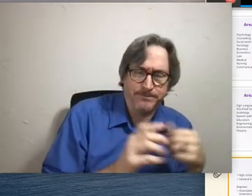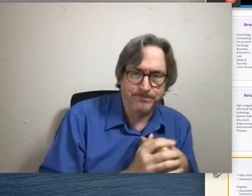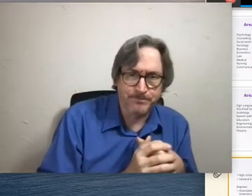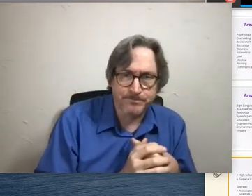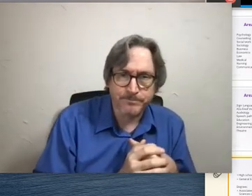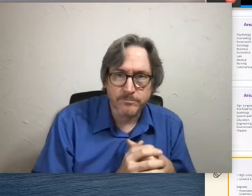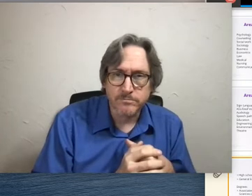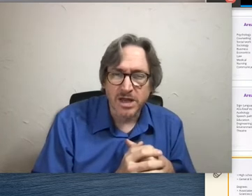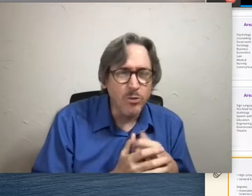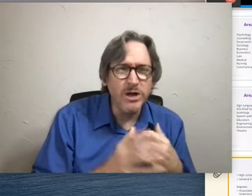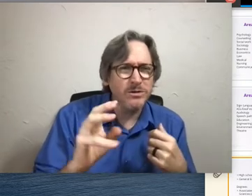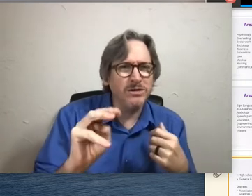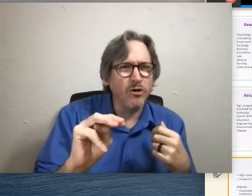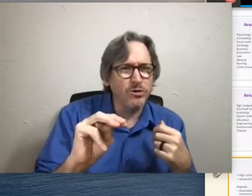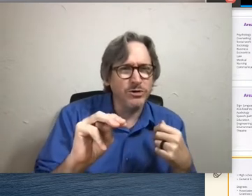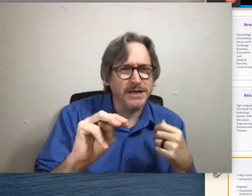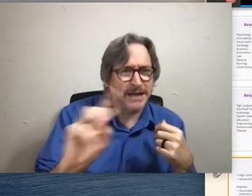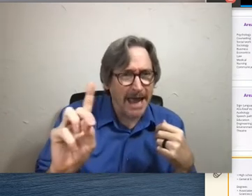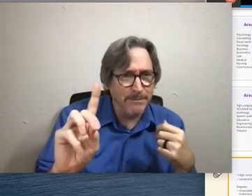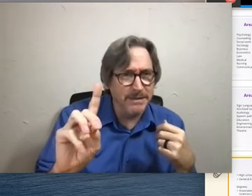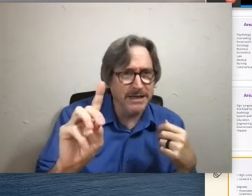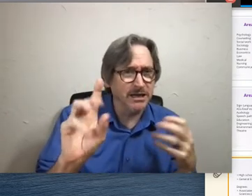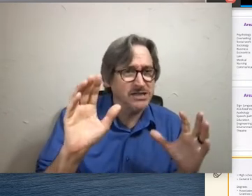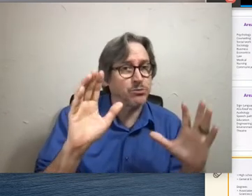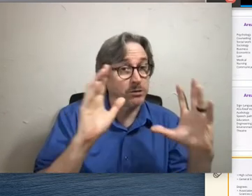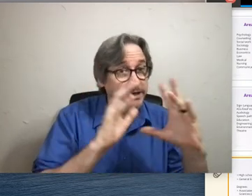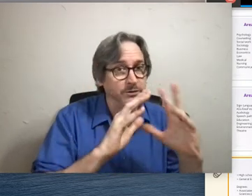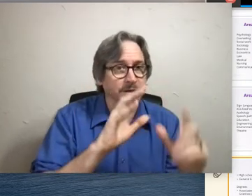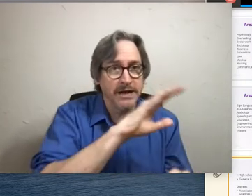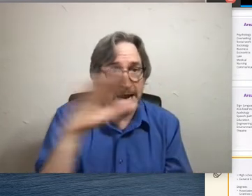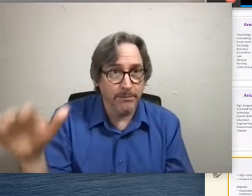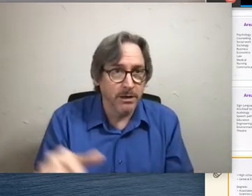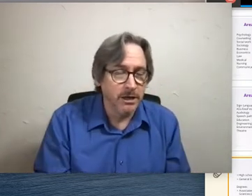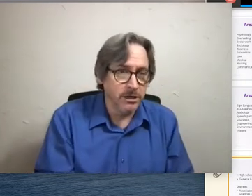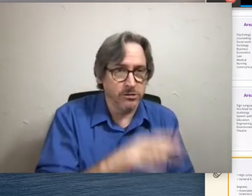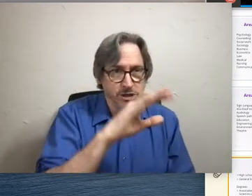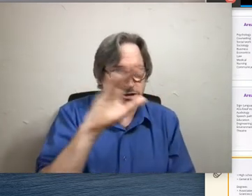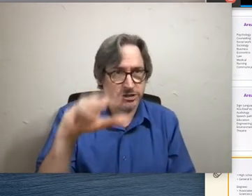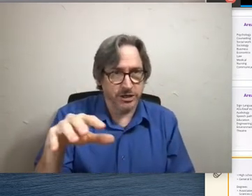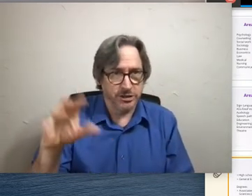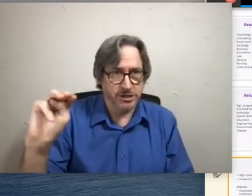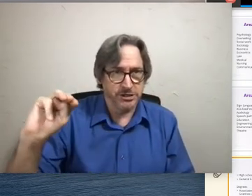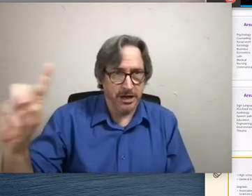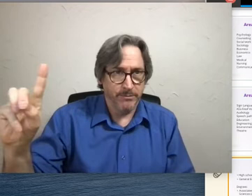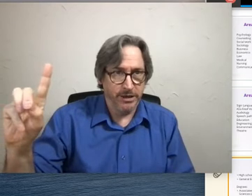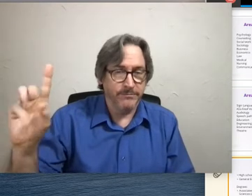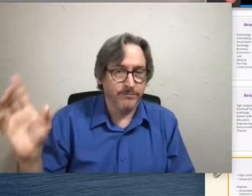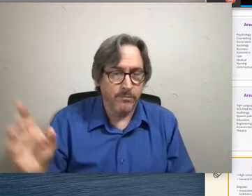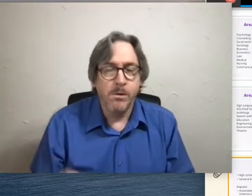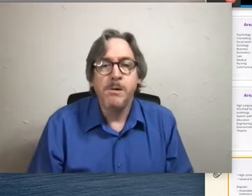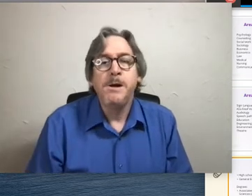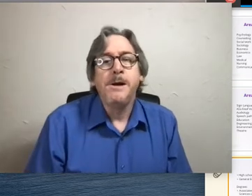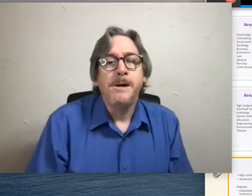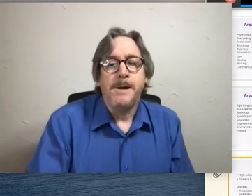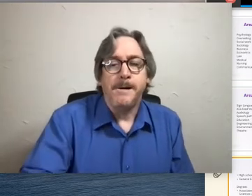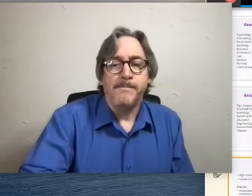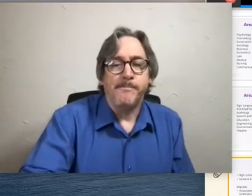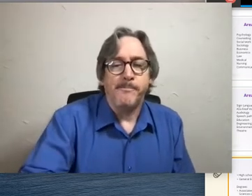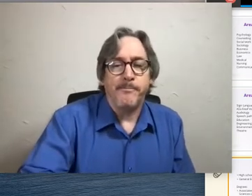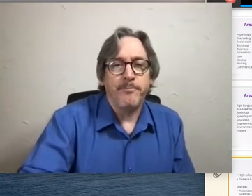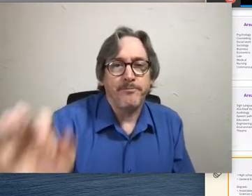PhD. We don't usually sign like MD unless we're like doing name, such and such, such and such, MD.